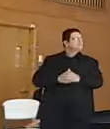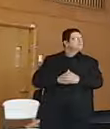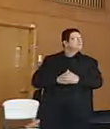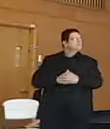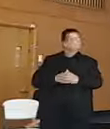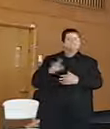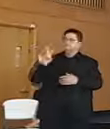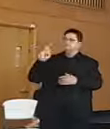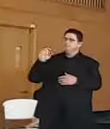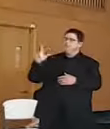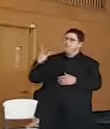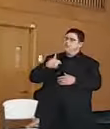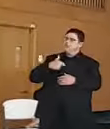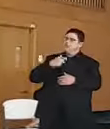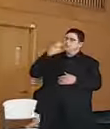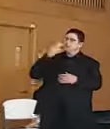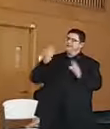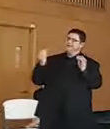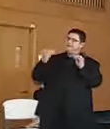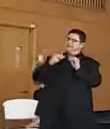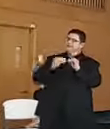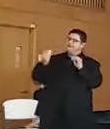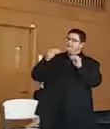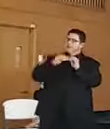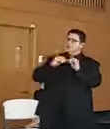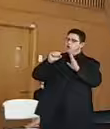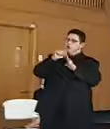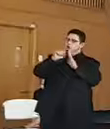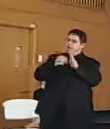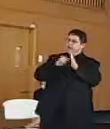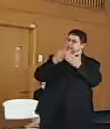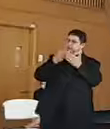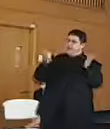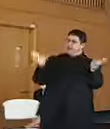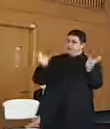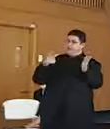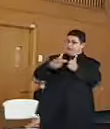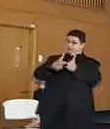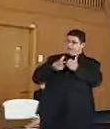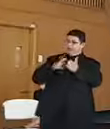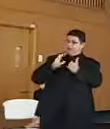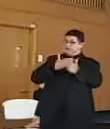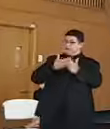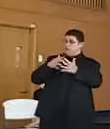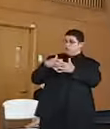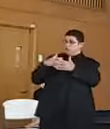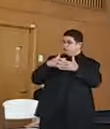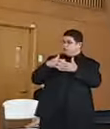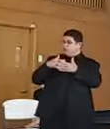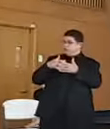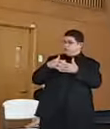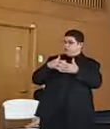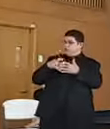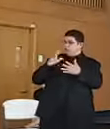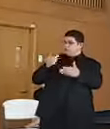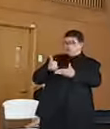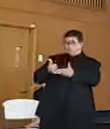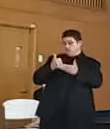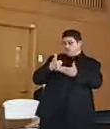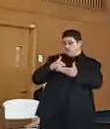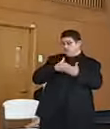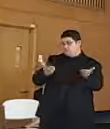Well, we're seeing more and more statewide mandates in our country. And statewide mask mandate would help us here in the